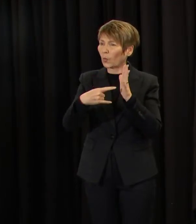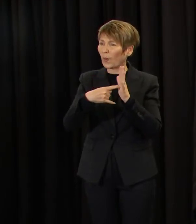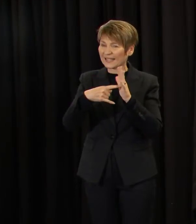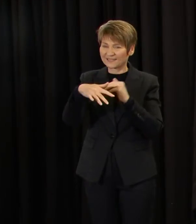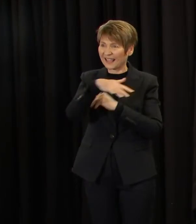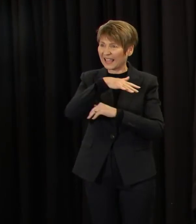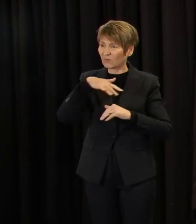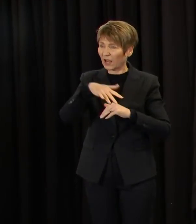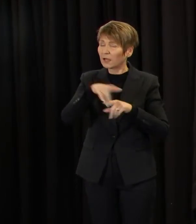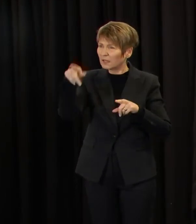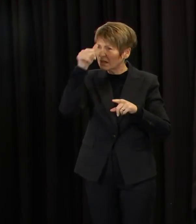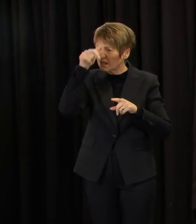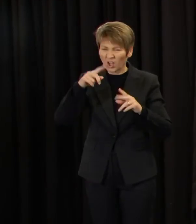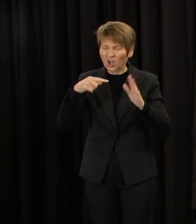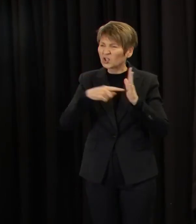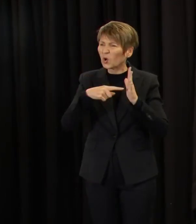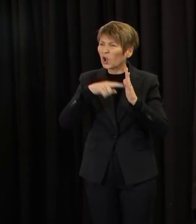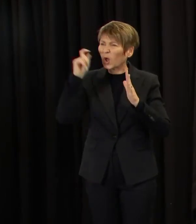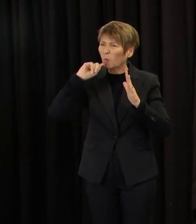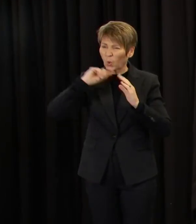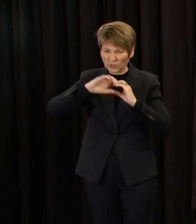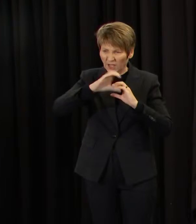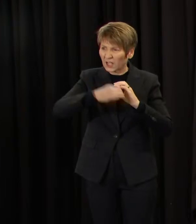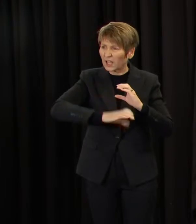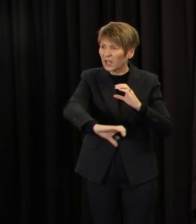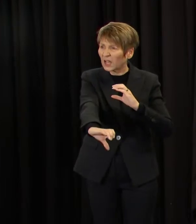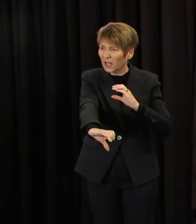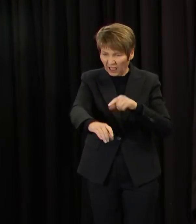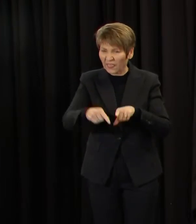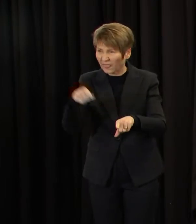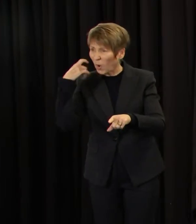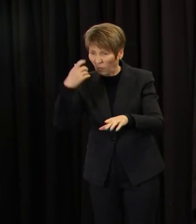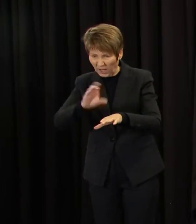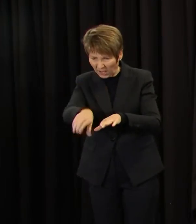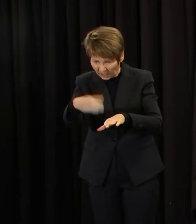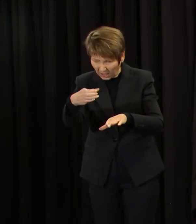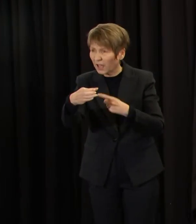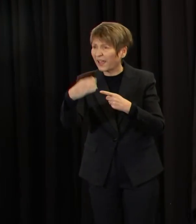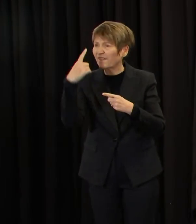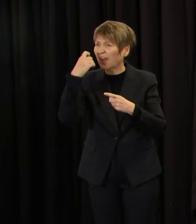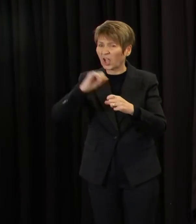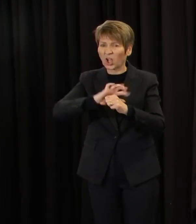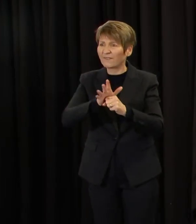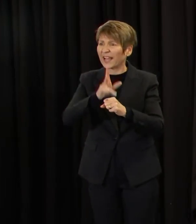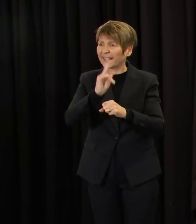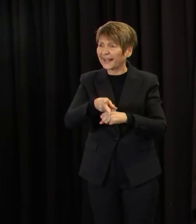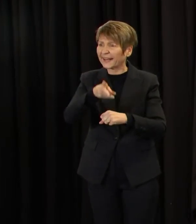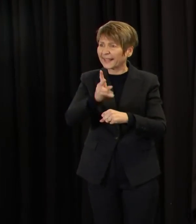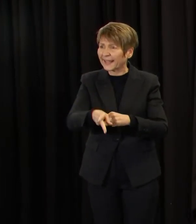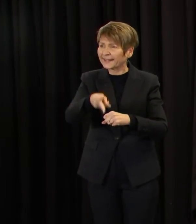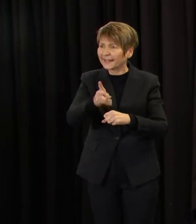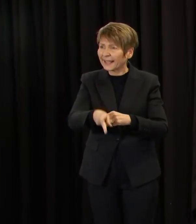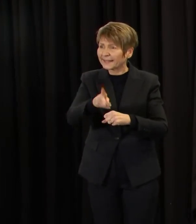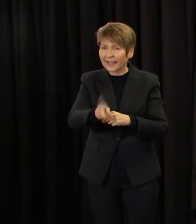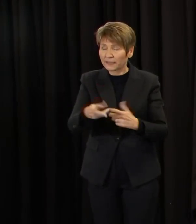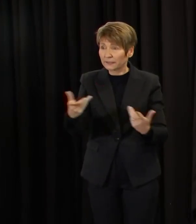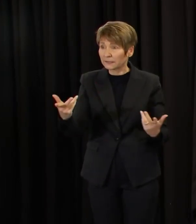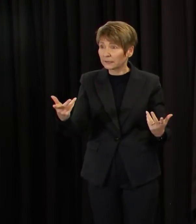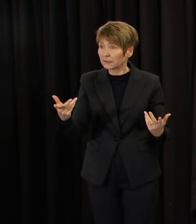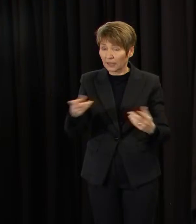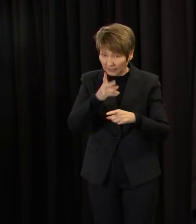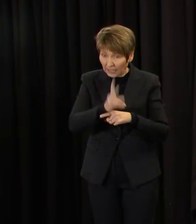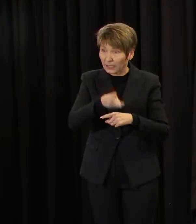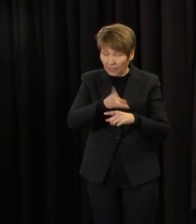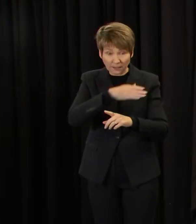a pop-up testing site in that industrial estate to encourage that small group? We put one there about 2 weeks ago, Paul. So we put one